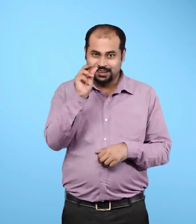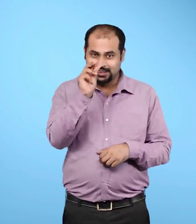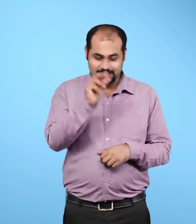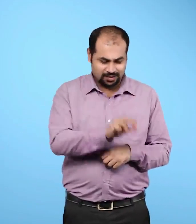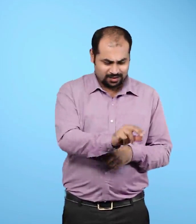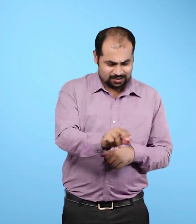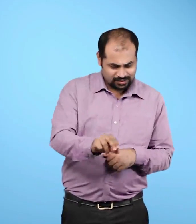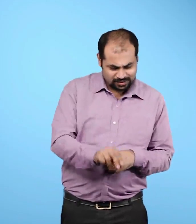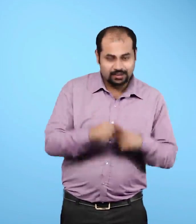of her.